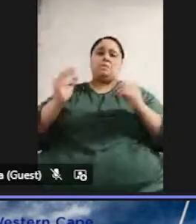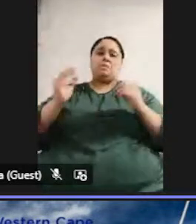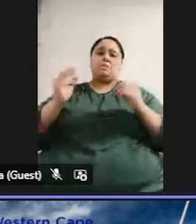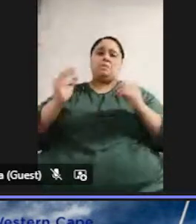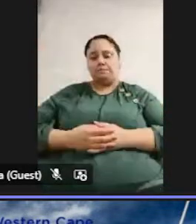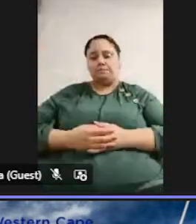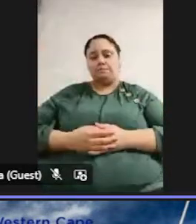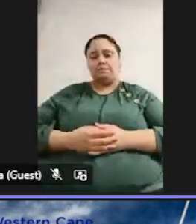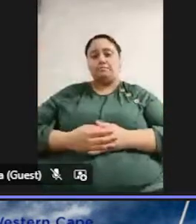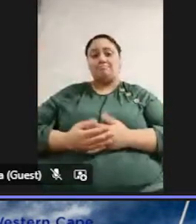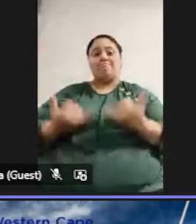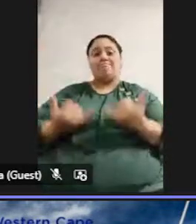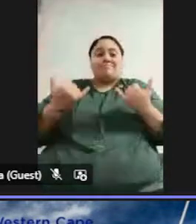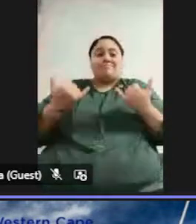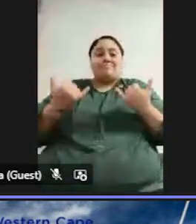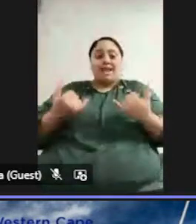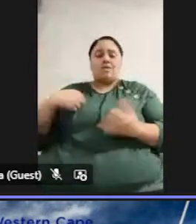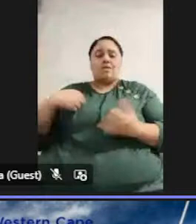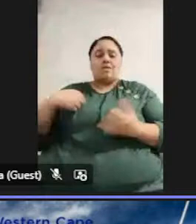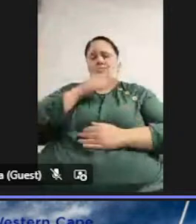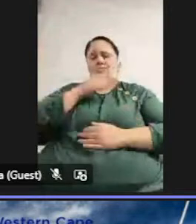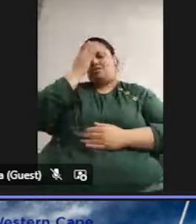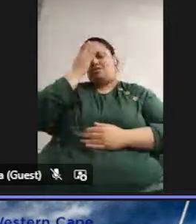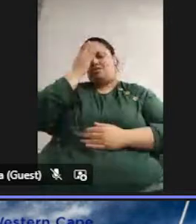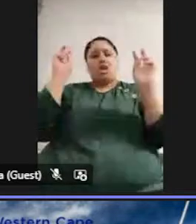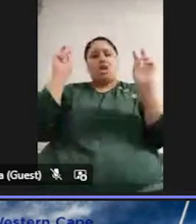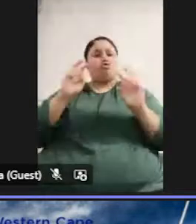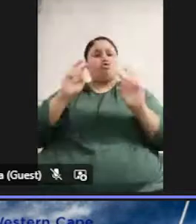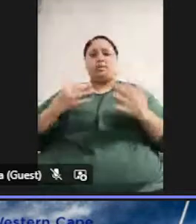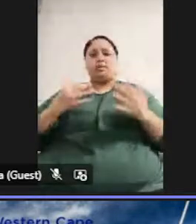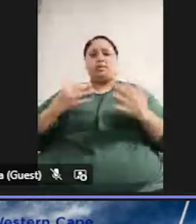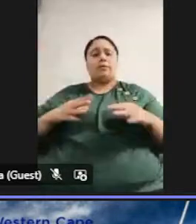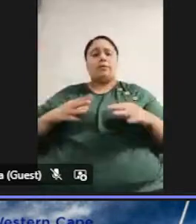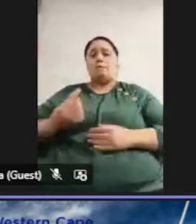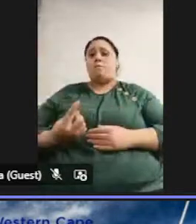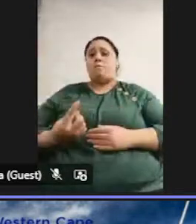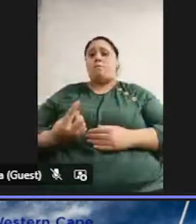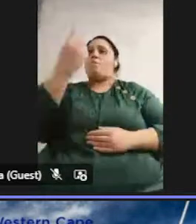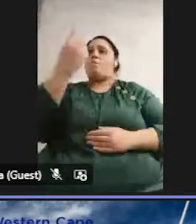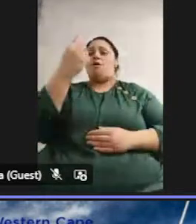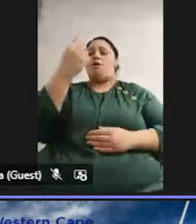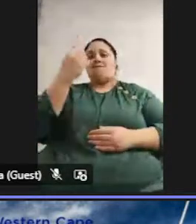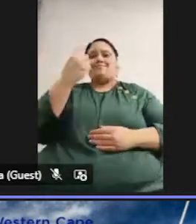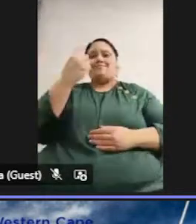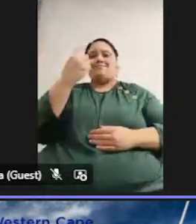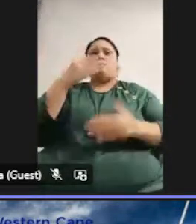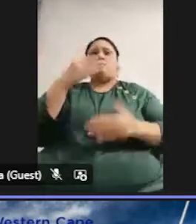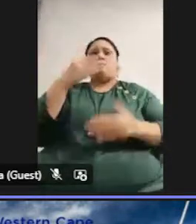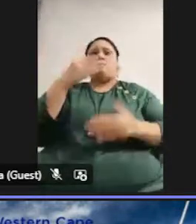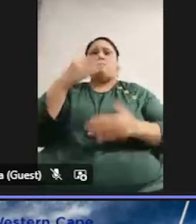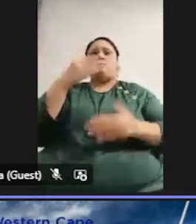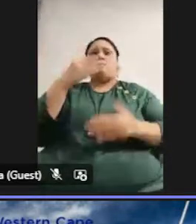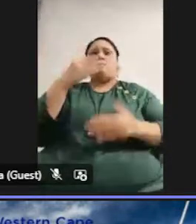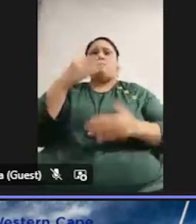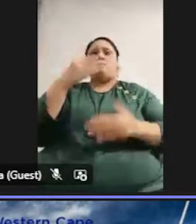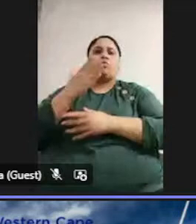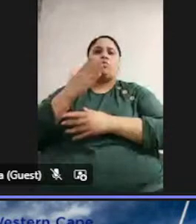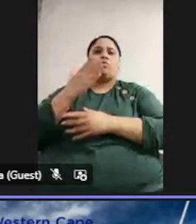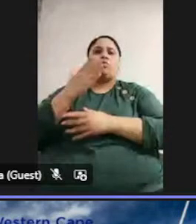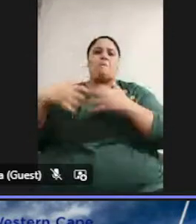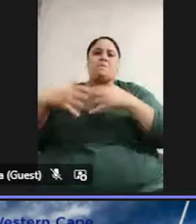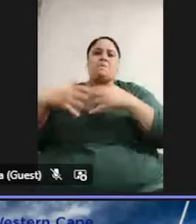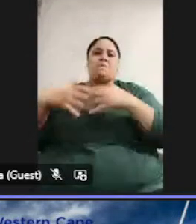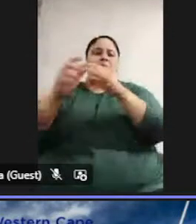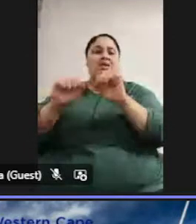that electricity is the number one binding constraint to economic growth and job creation. Nationally, the impact